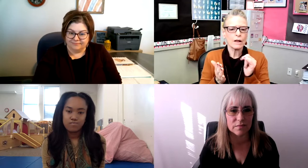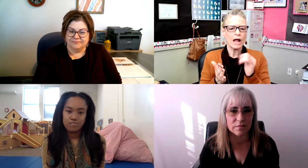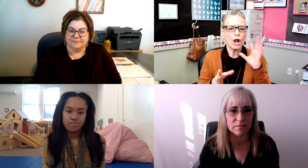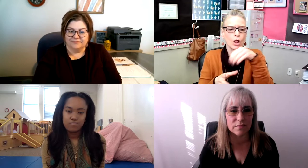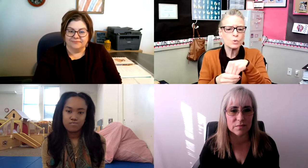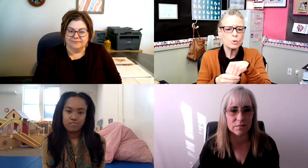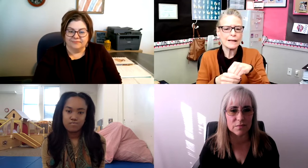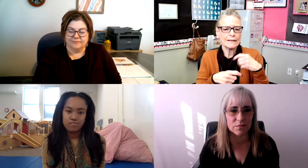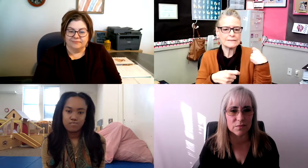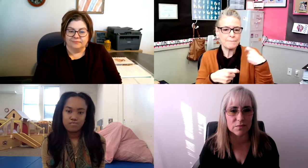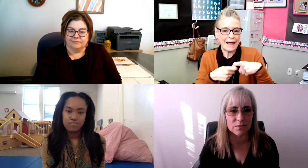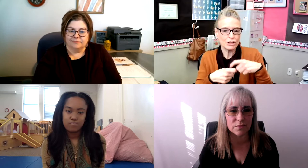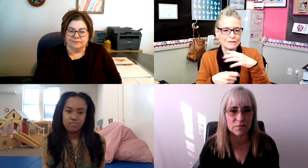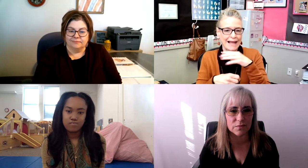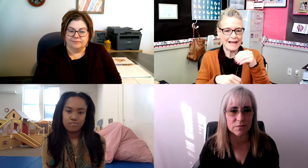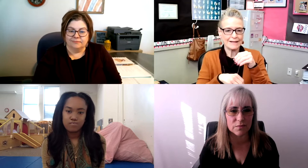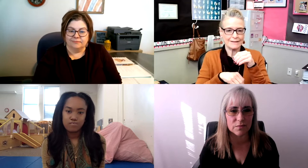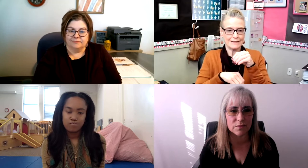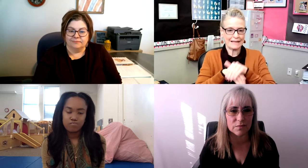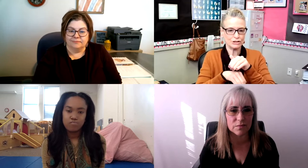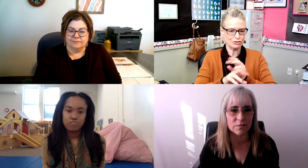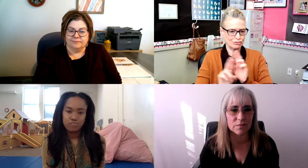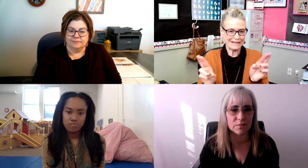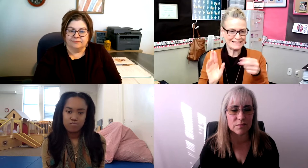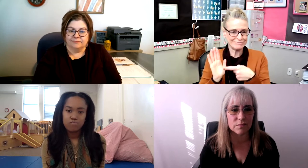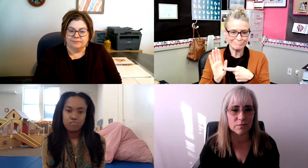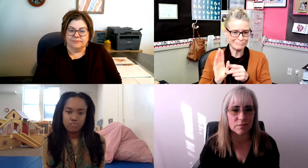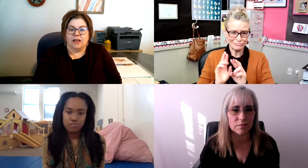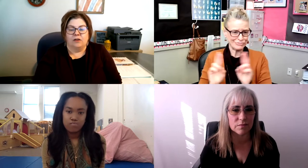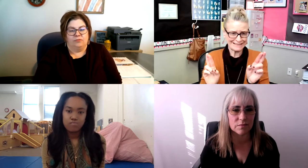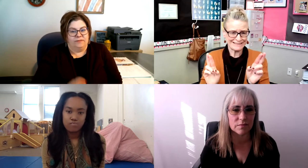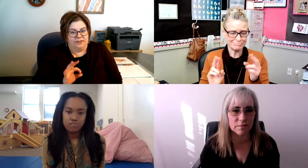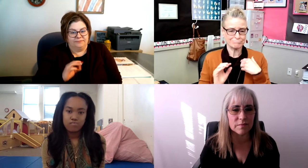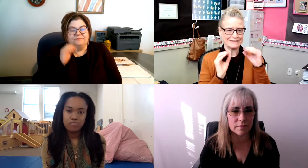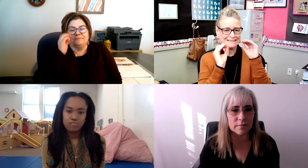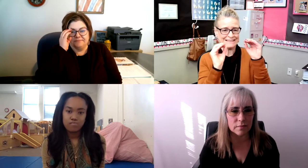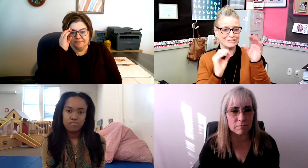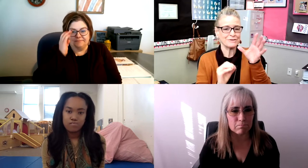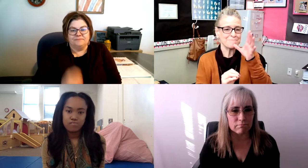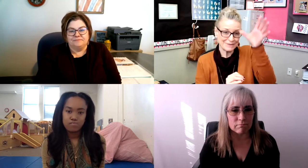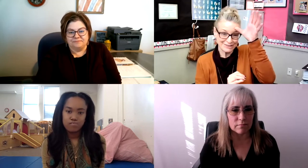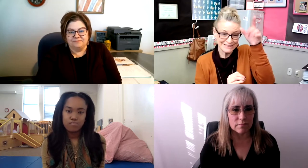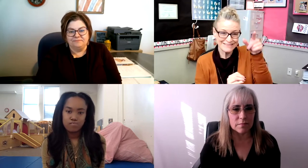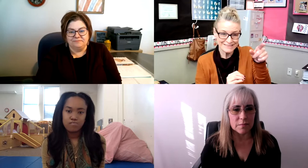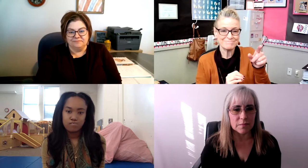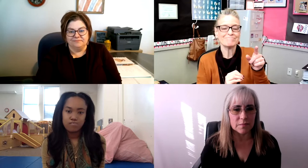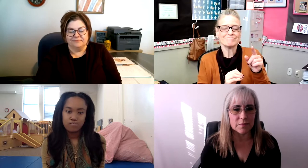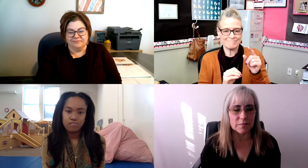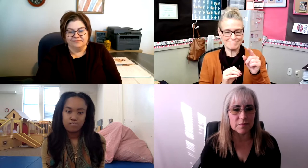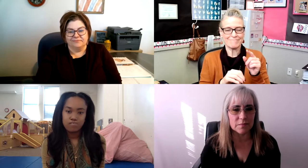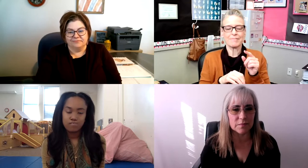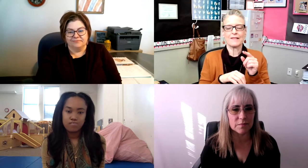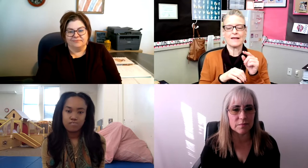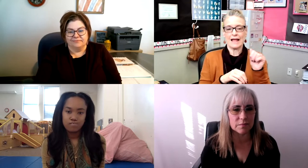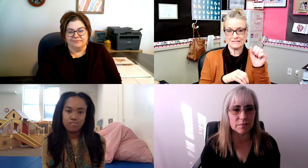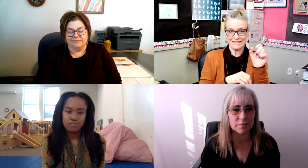bring materials and, you know, lists that would include Spanish and English. So I would have them ready and